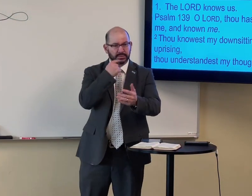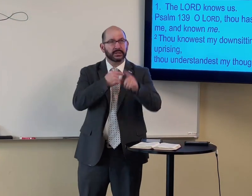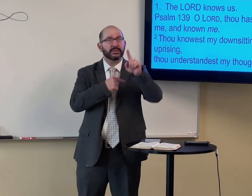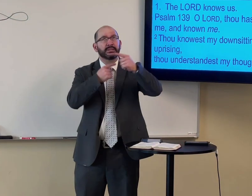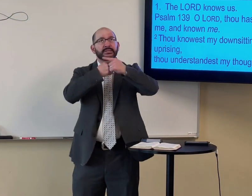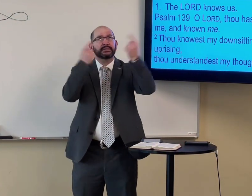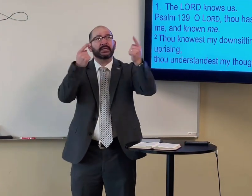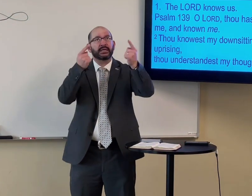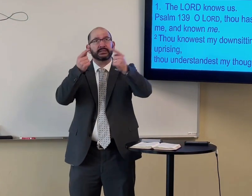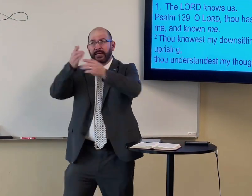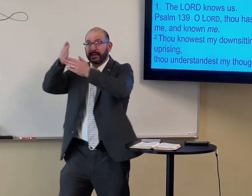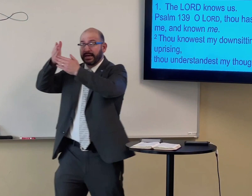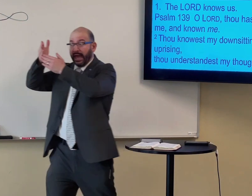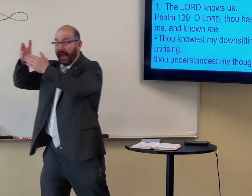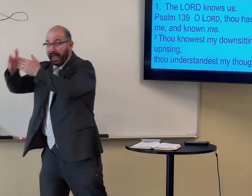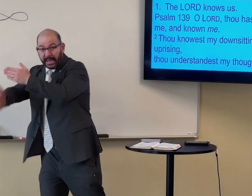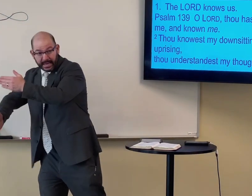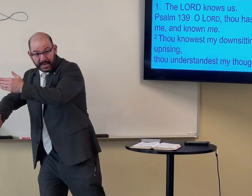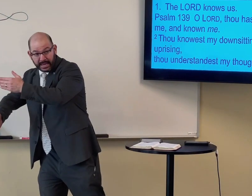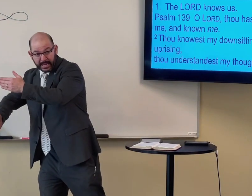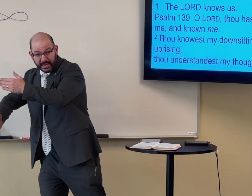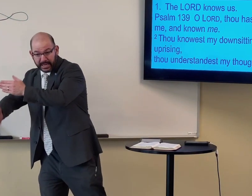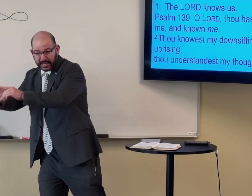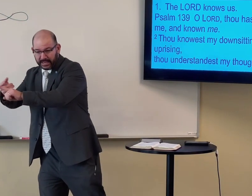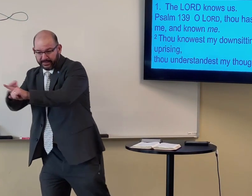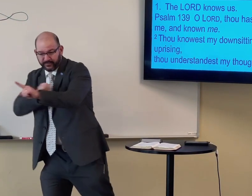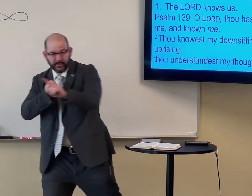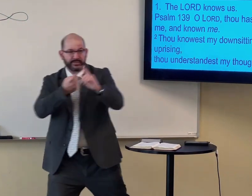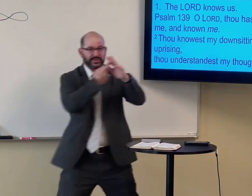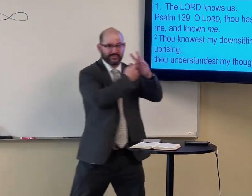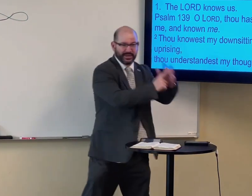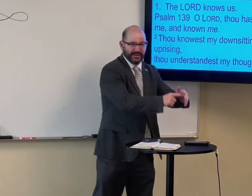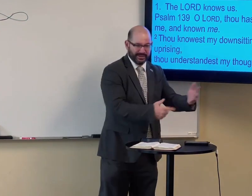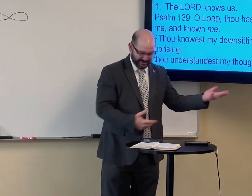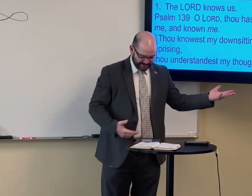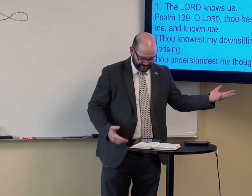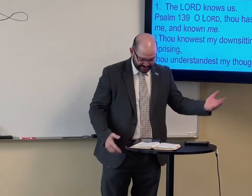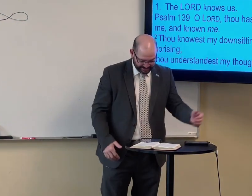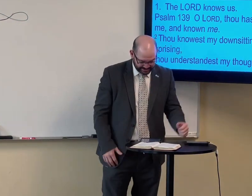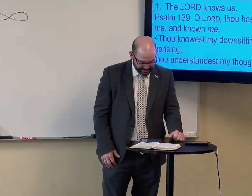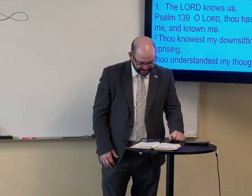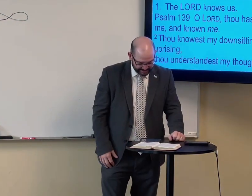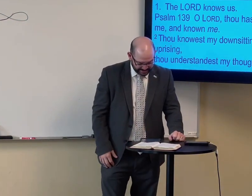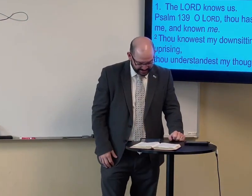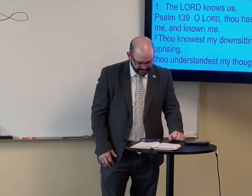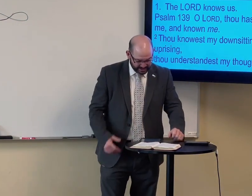The Bible says he knows the end from the beginning.